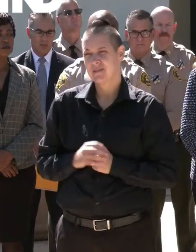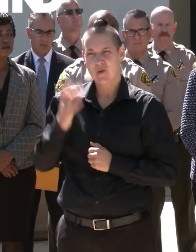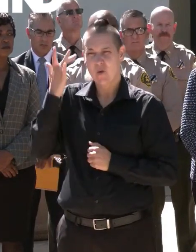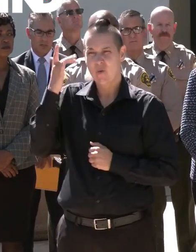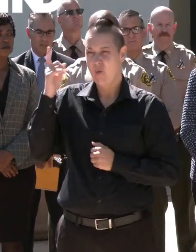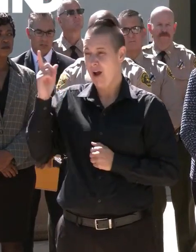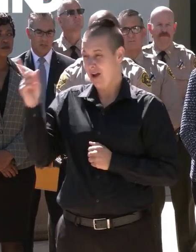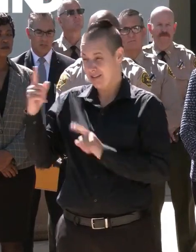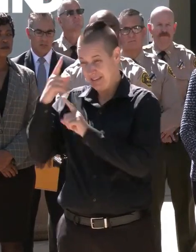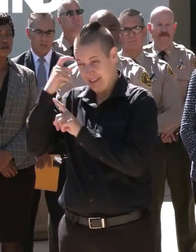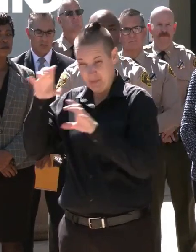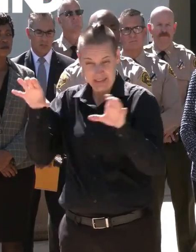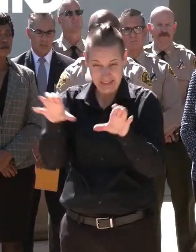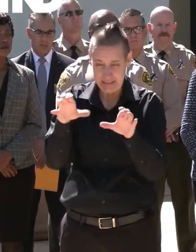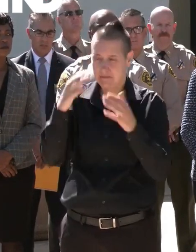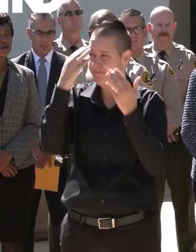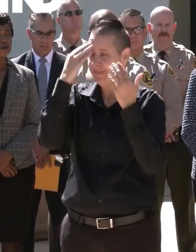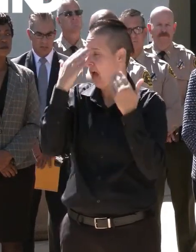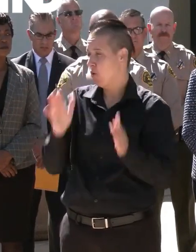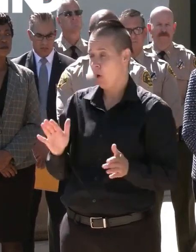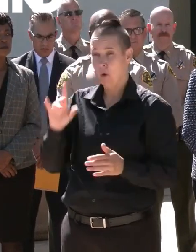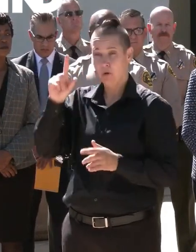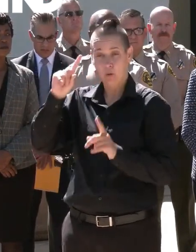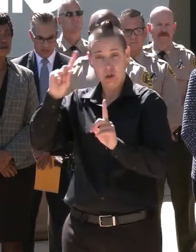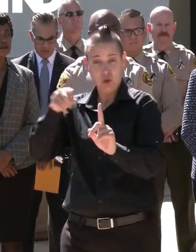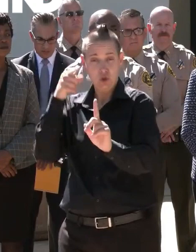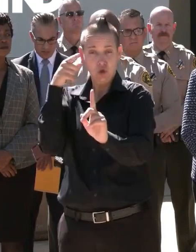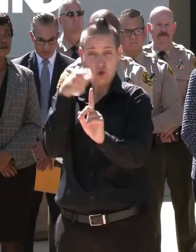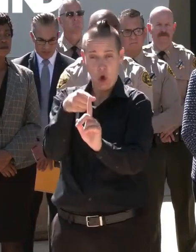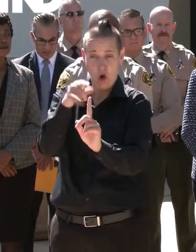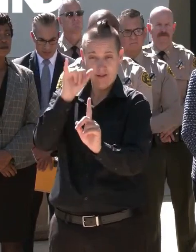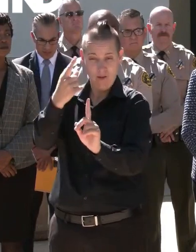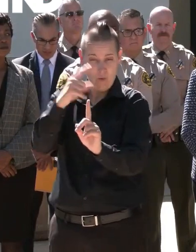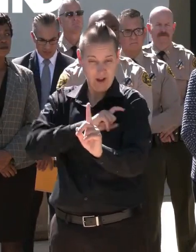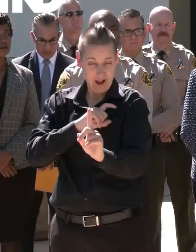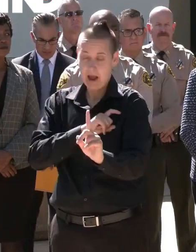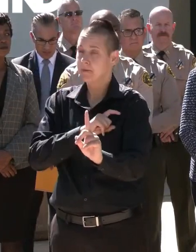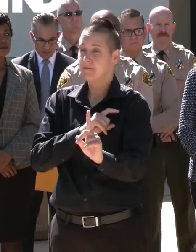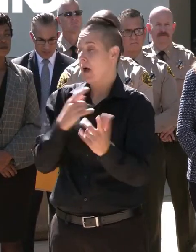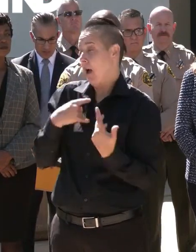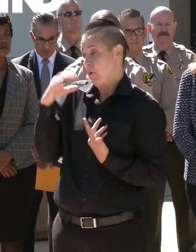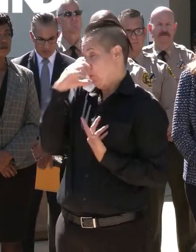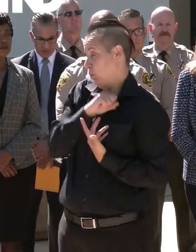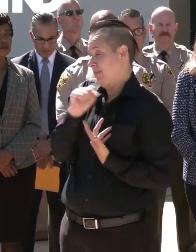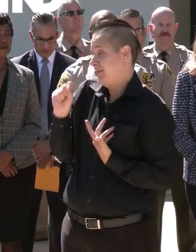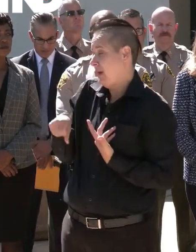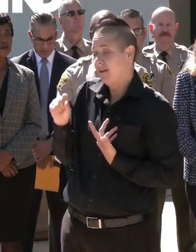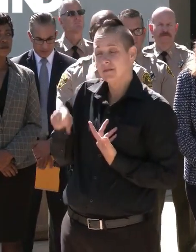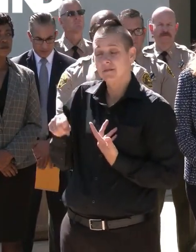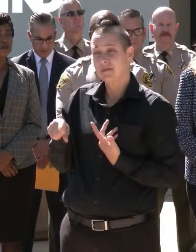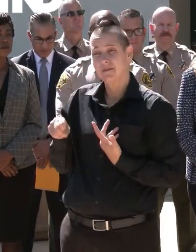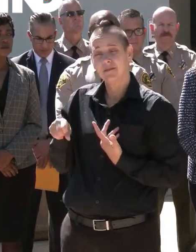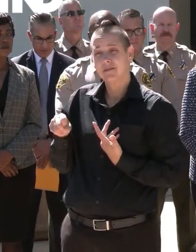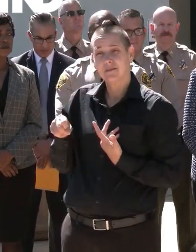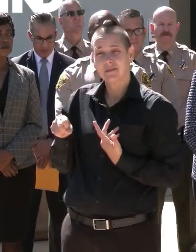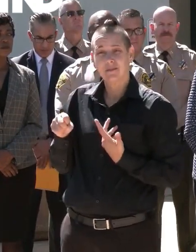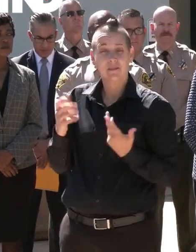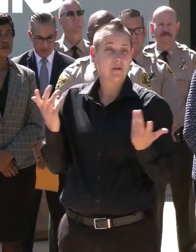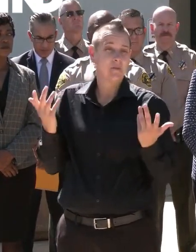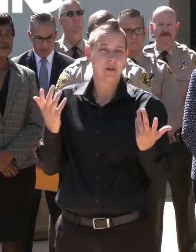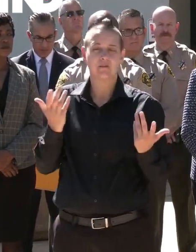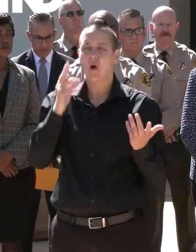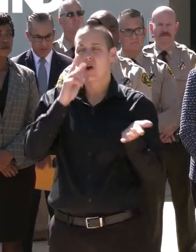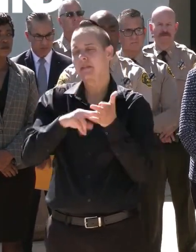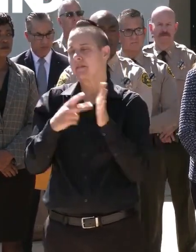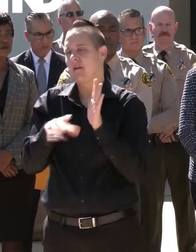Why he did this, I have no idea. Was he targeted? I'm assuming he was. But we will,